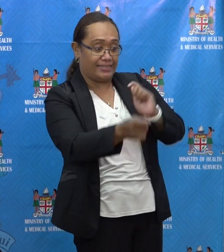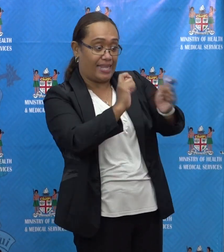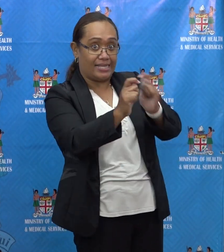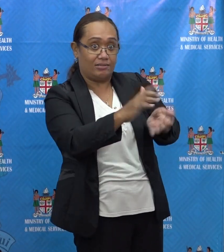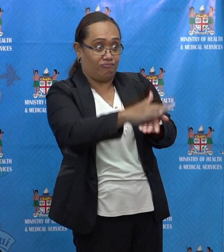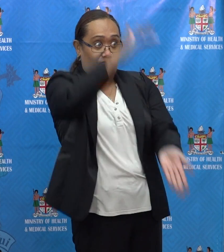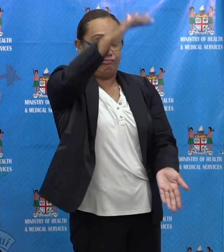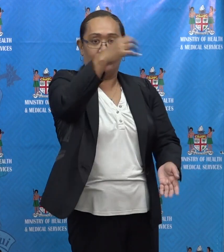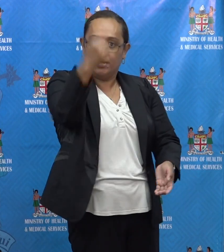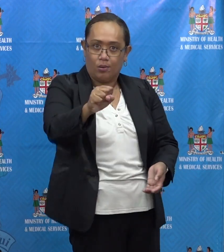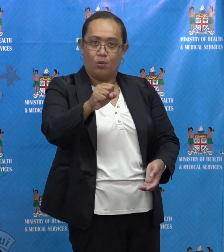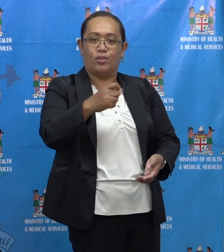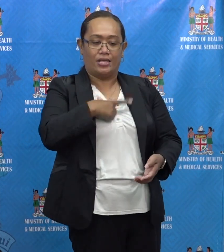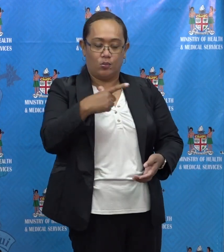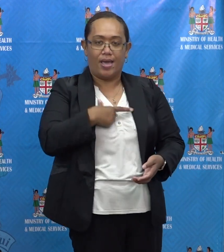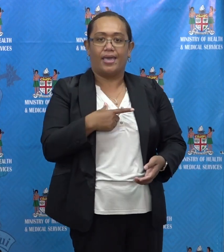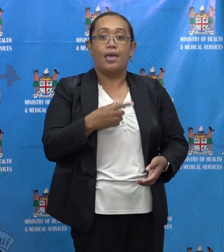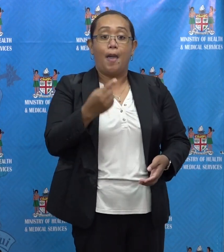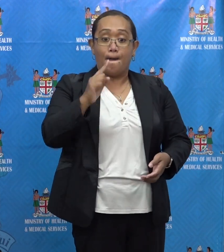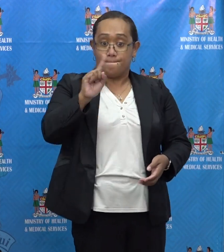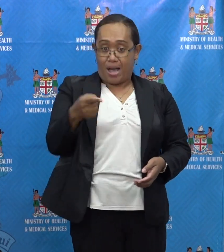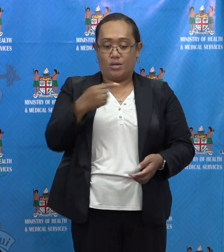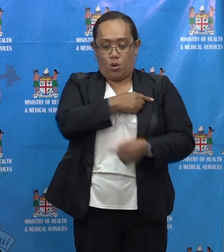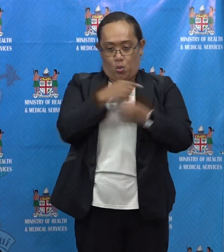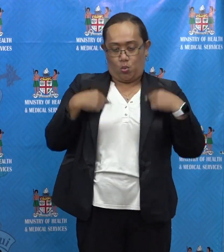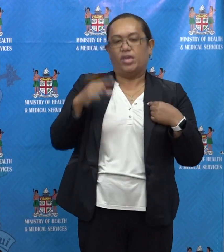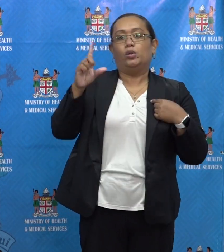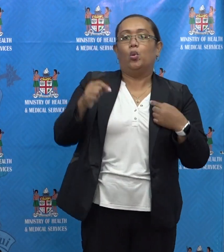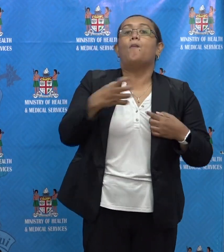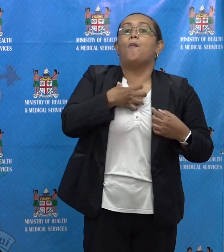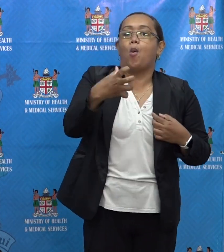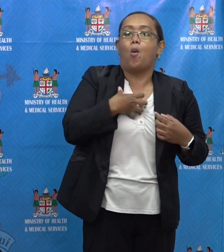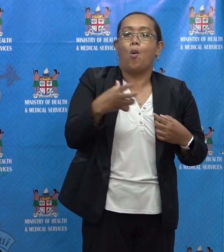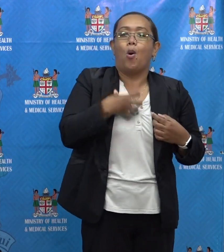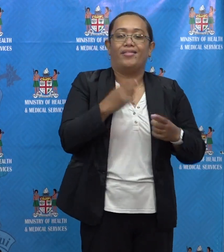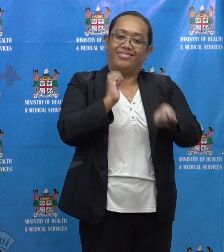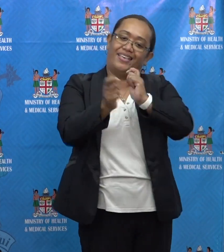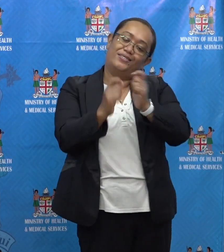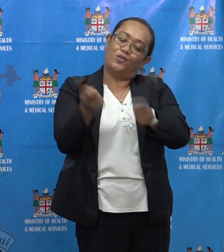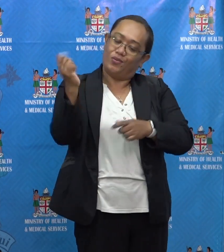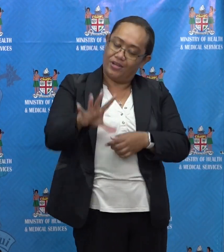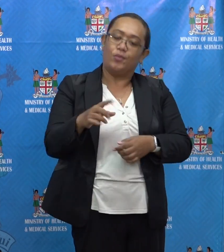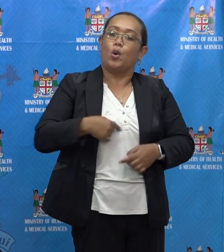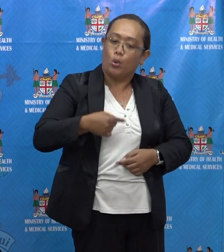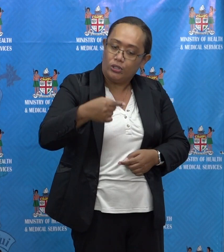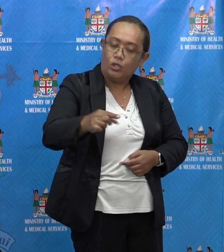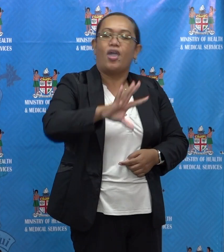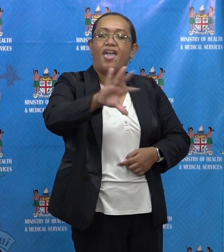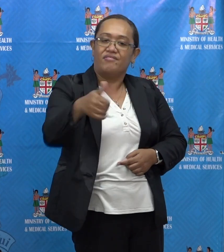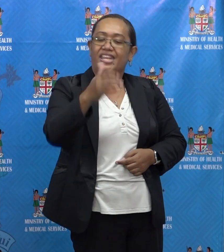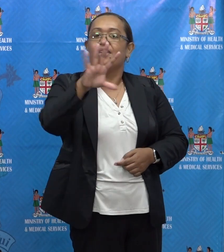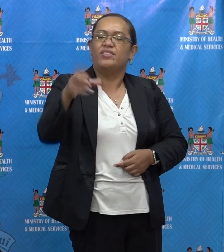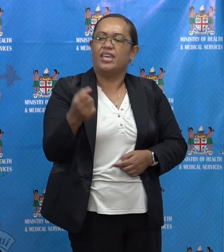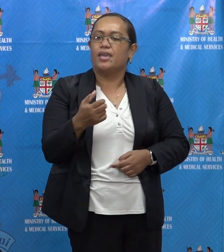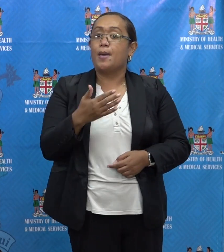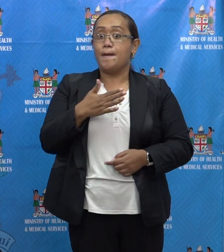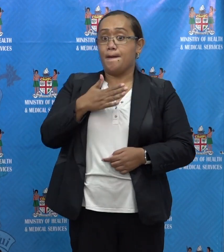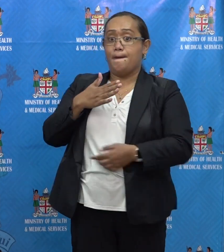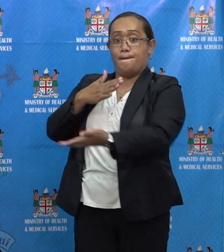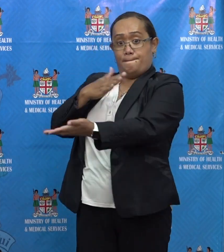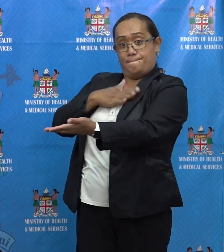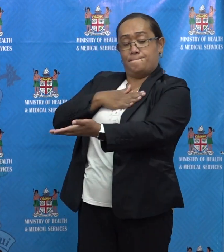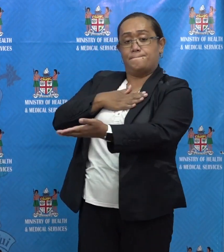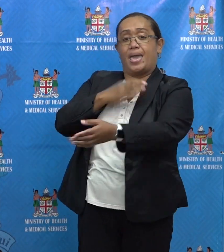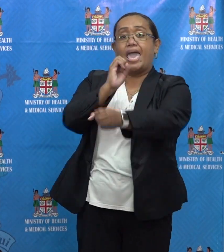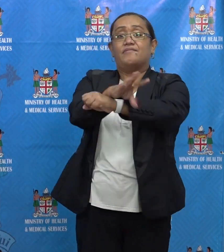We're increasing our testing every day. Yes, so if I would give some advice, so just look at those